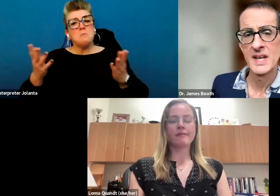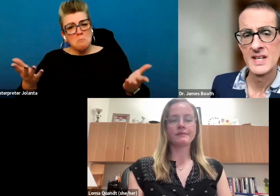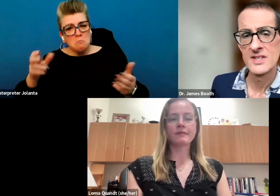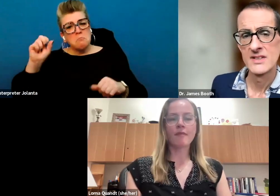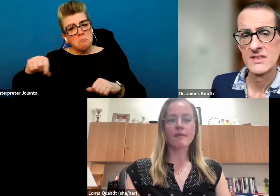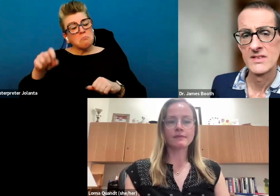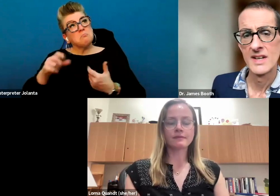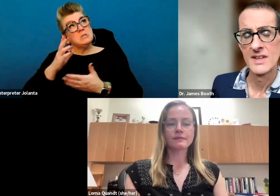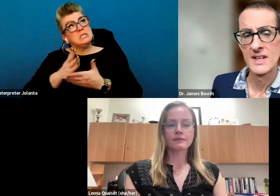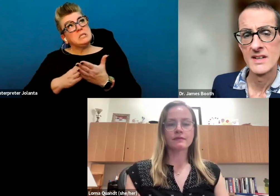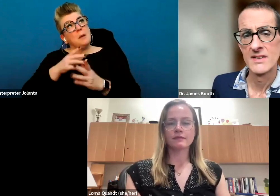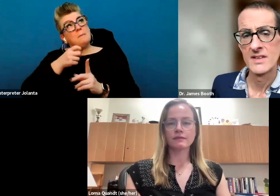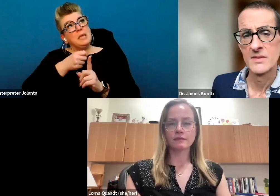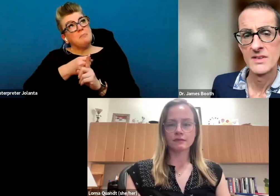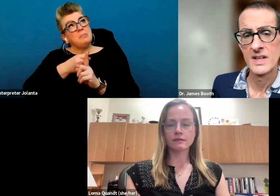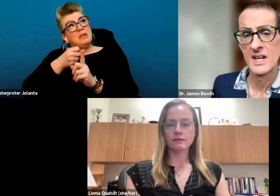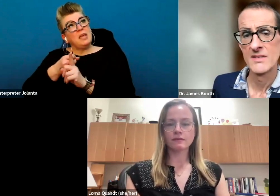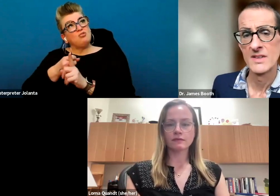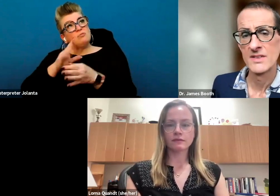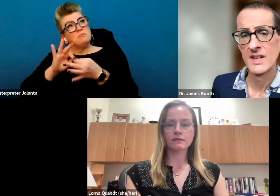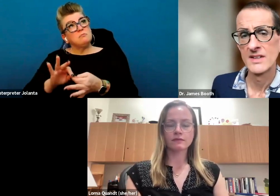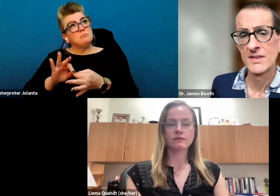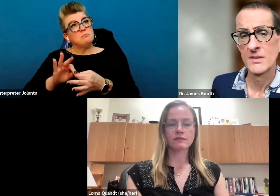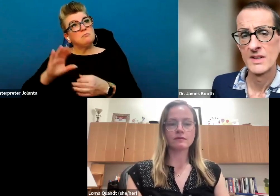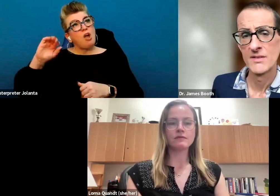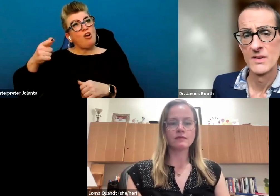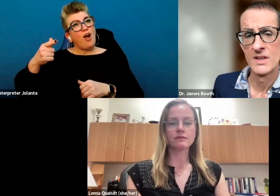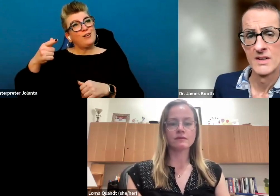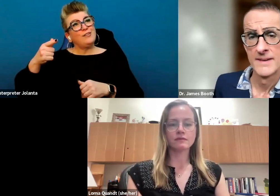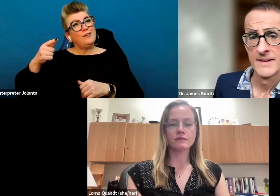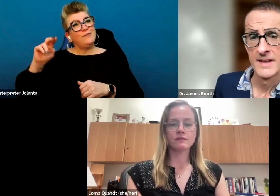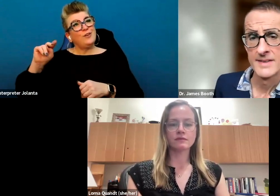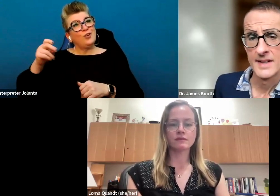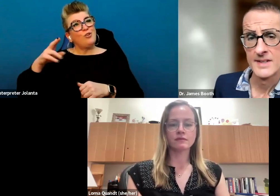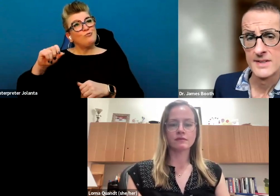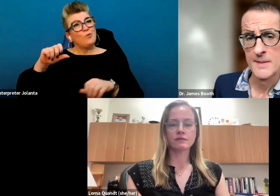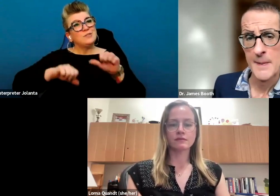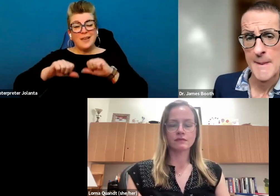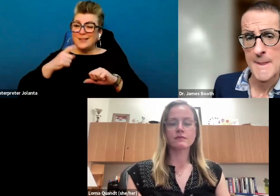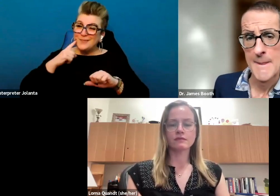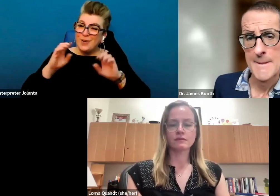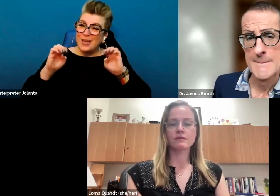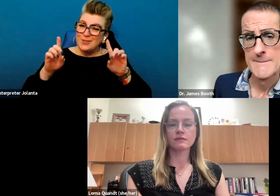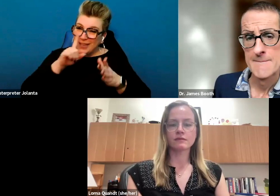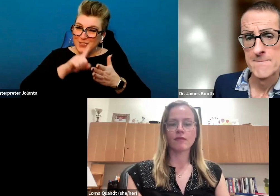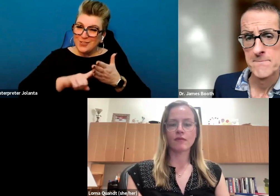some implications, I think, in terms of the cognitive neuroscientific work for education.